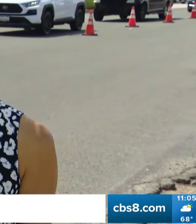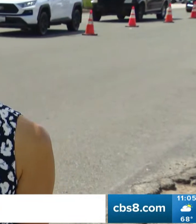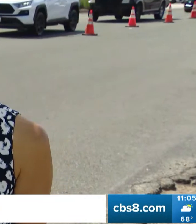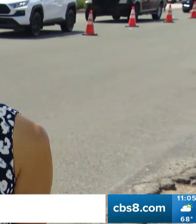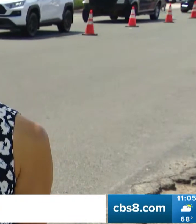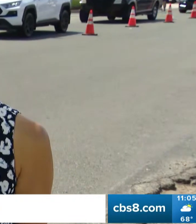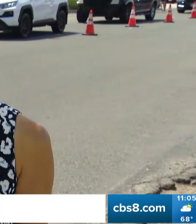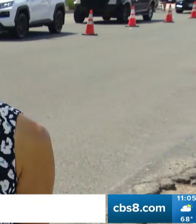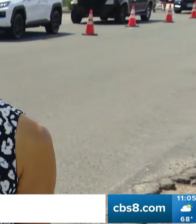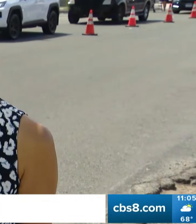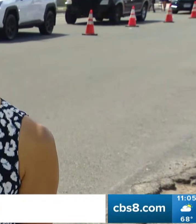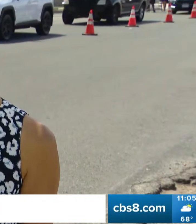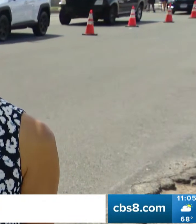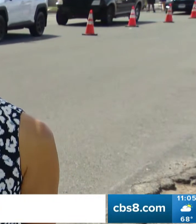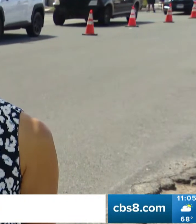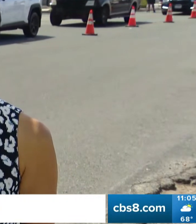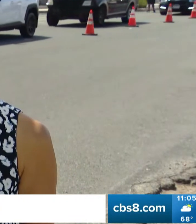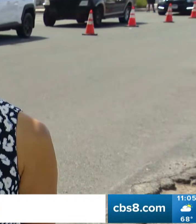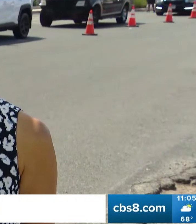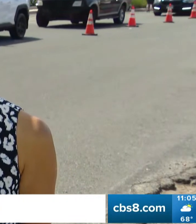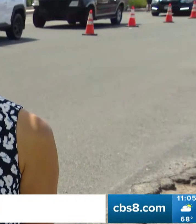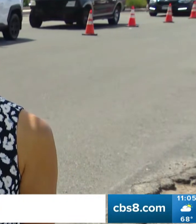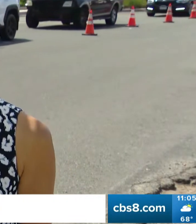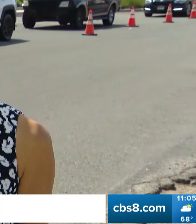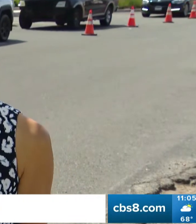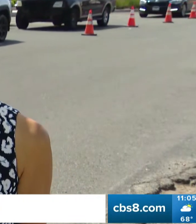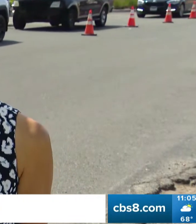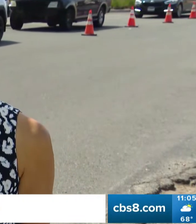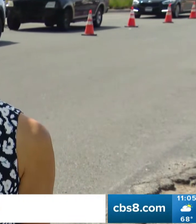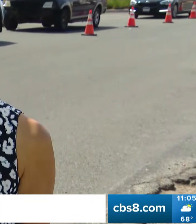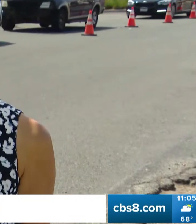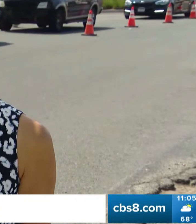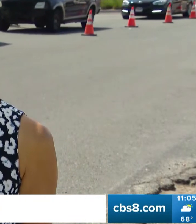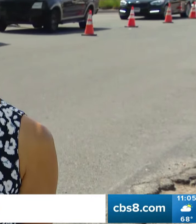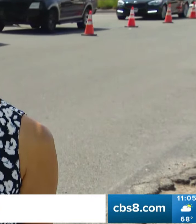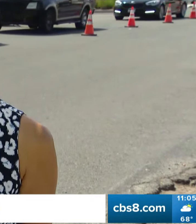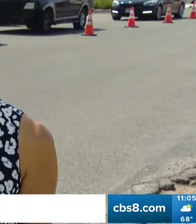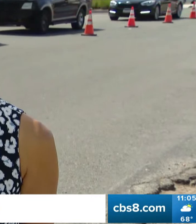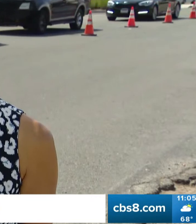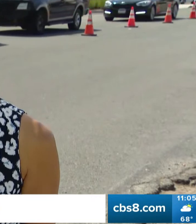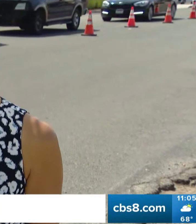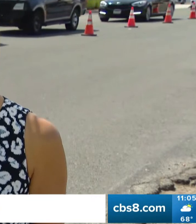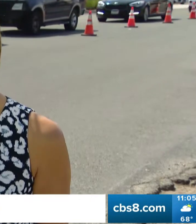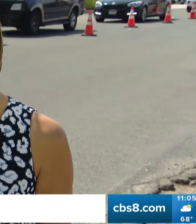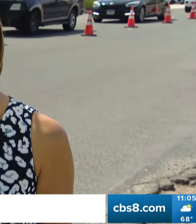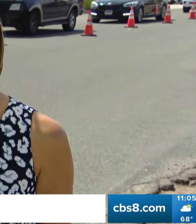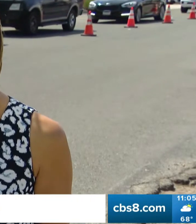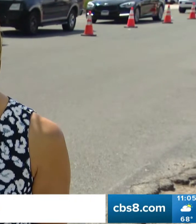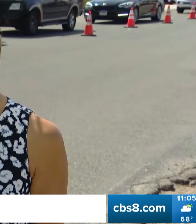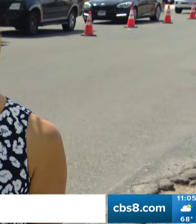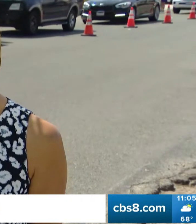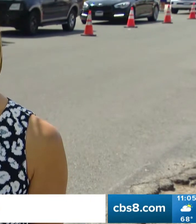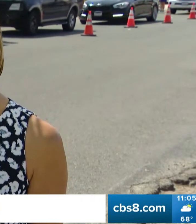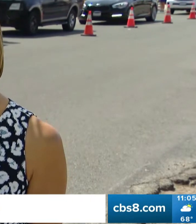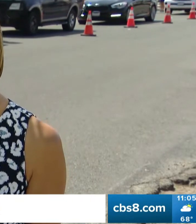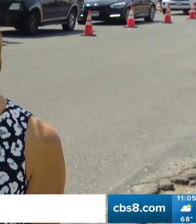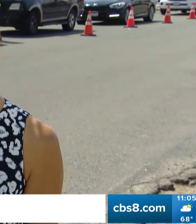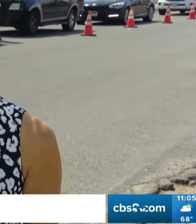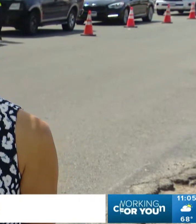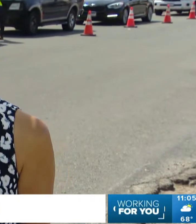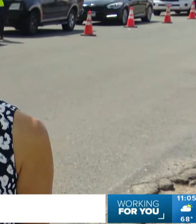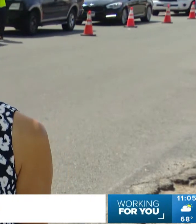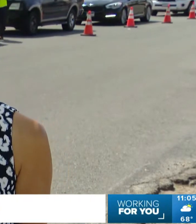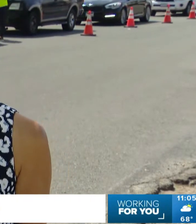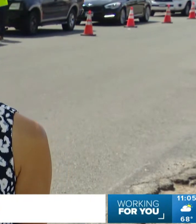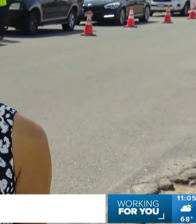to drink the water. If you want more information about best practices under this advisory, you can go to CBS8.com. As of right